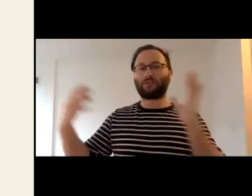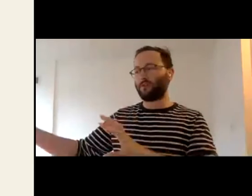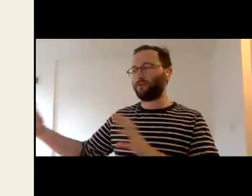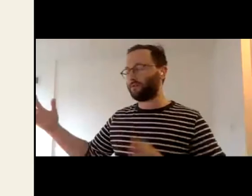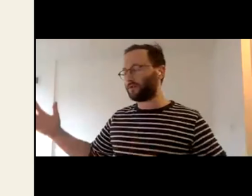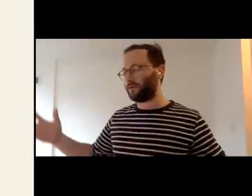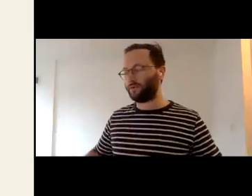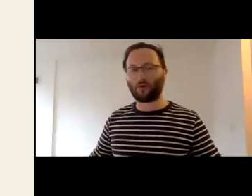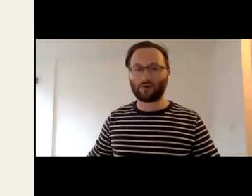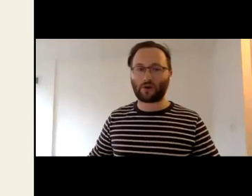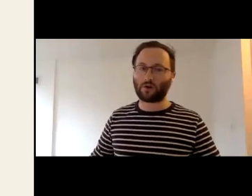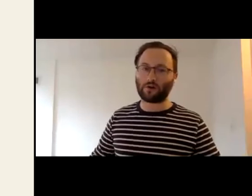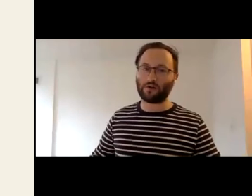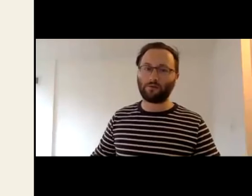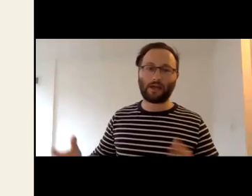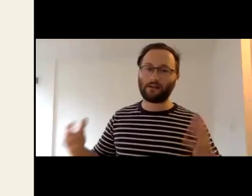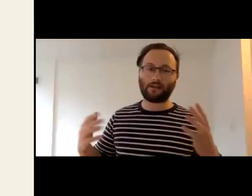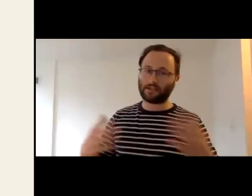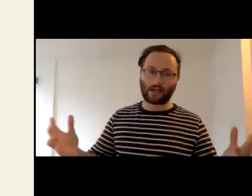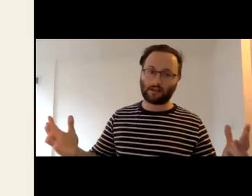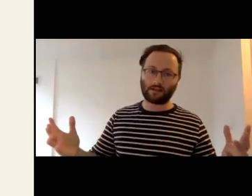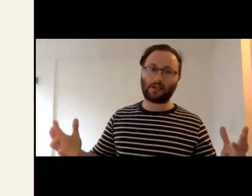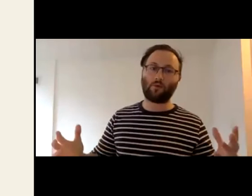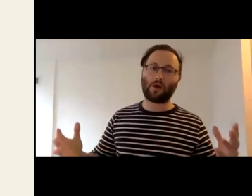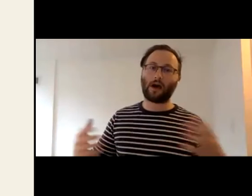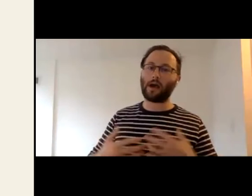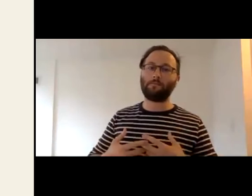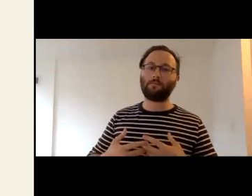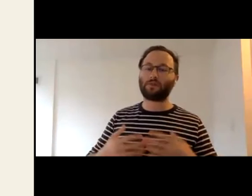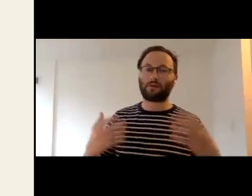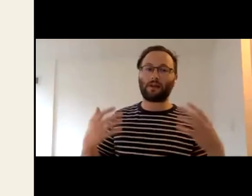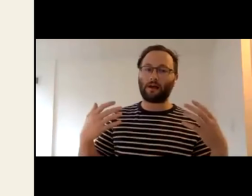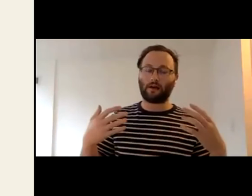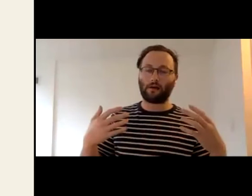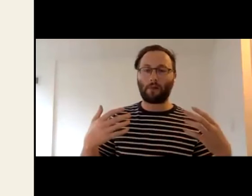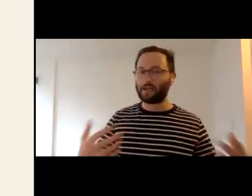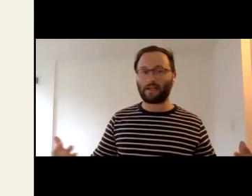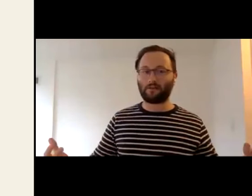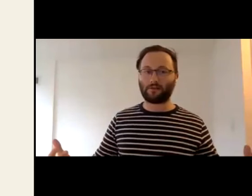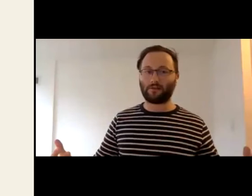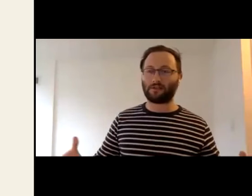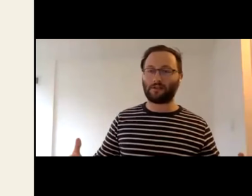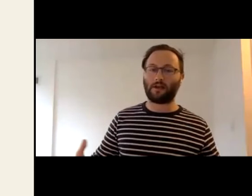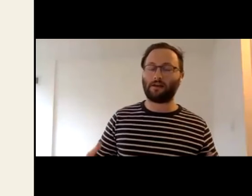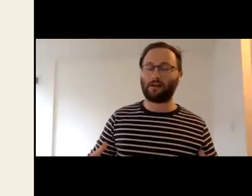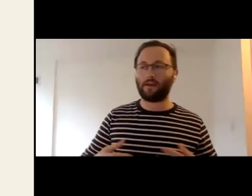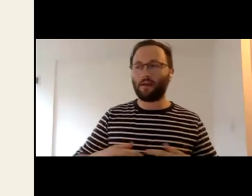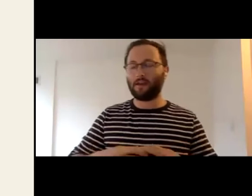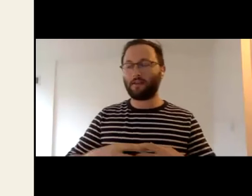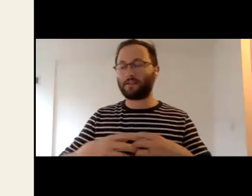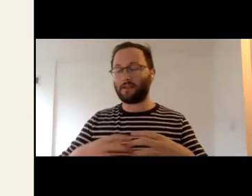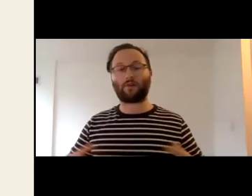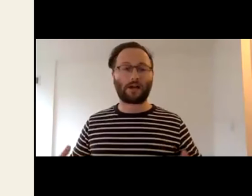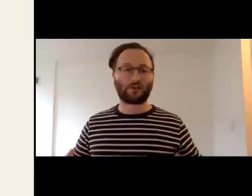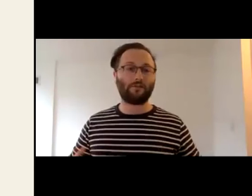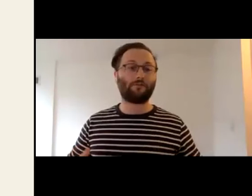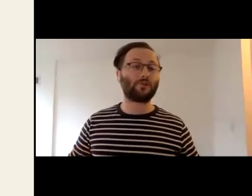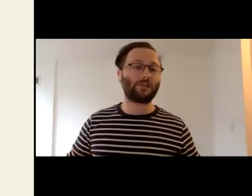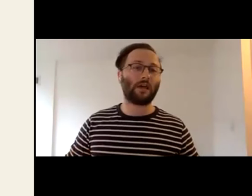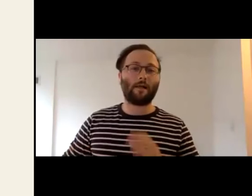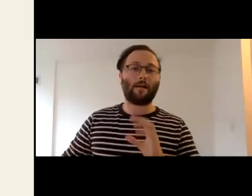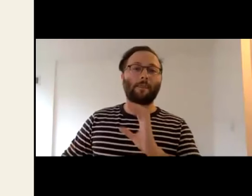jokes to George are going to land exactly the same way. I'm just a bystander to this